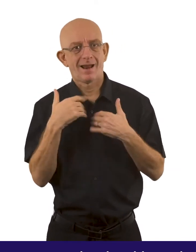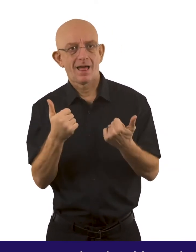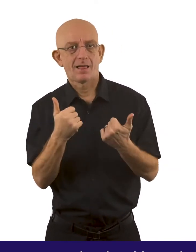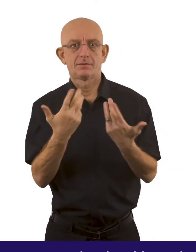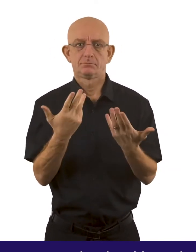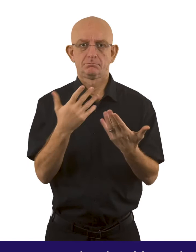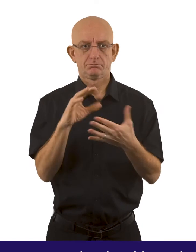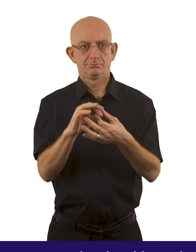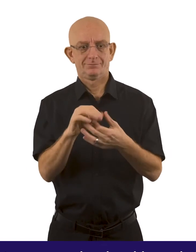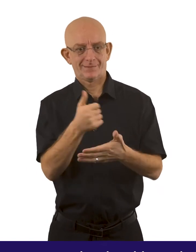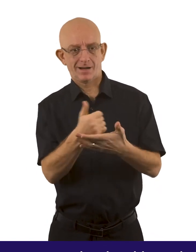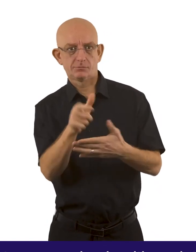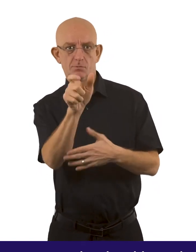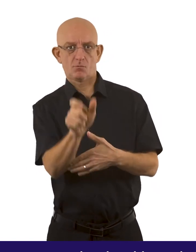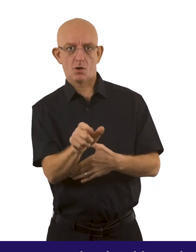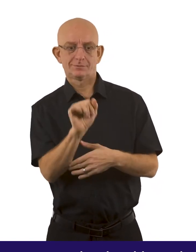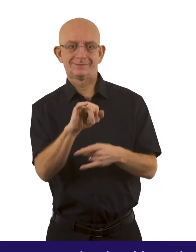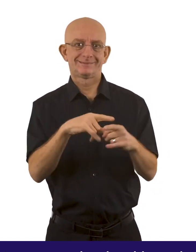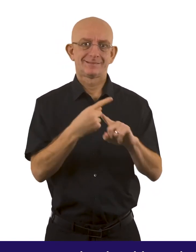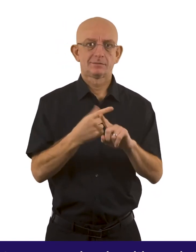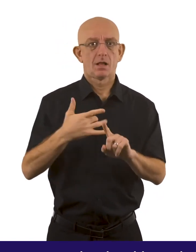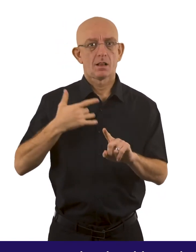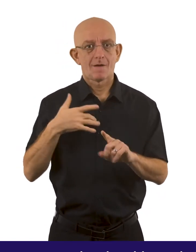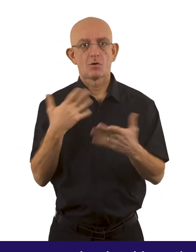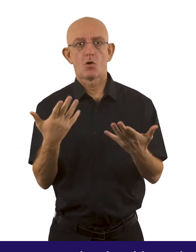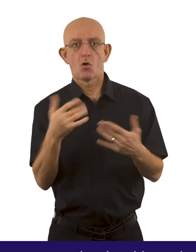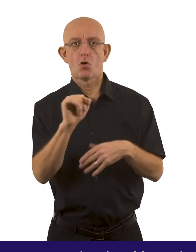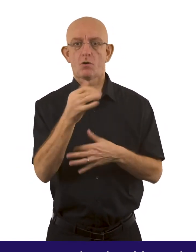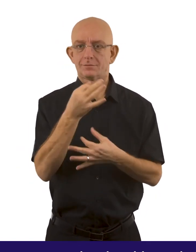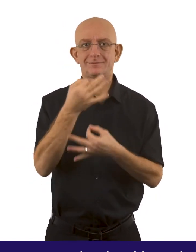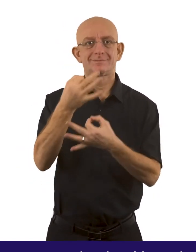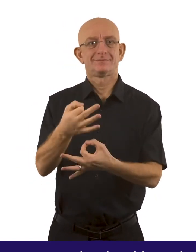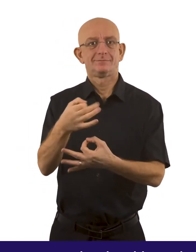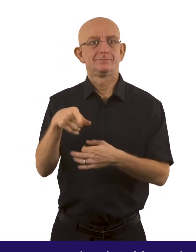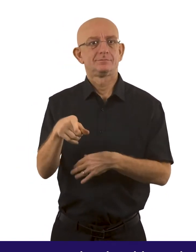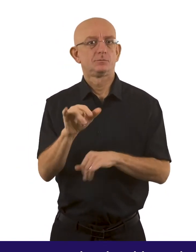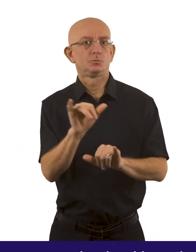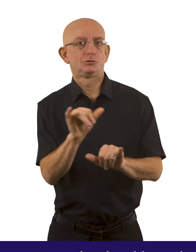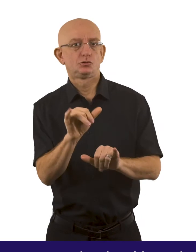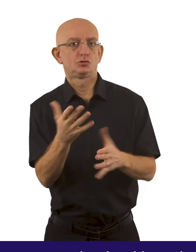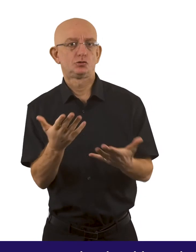data concerning health or data concerning a natural person's sex life or sexual